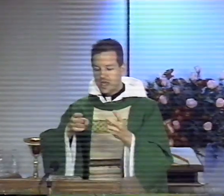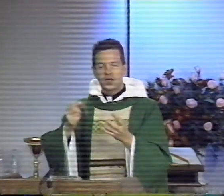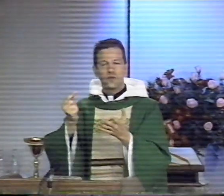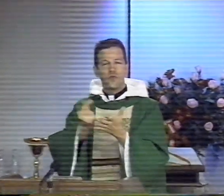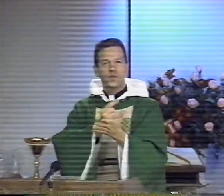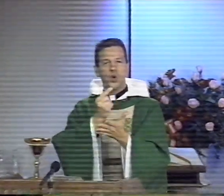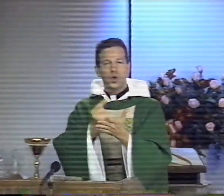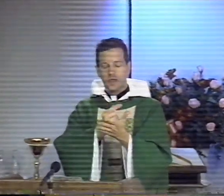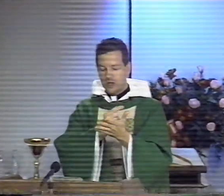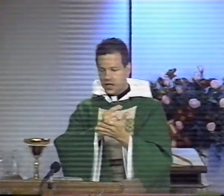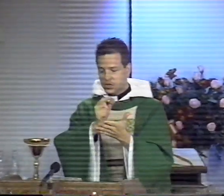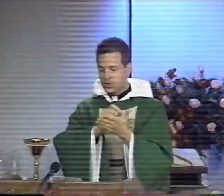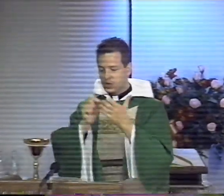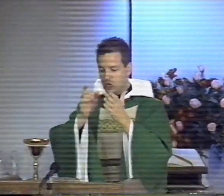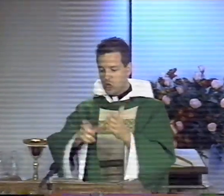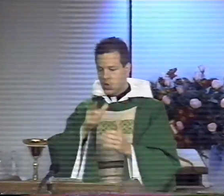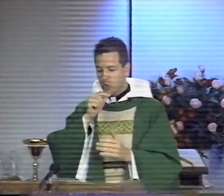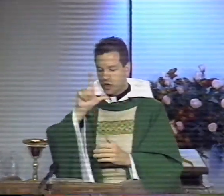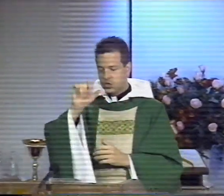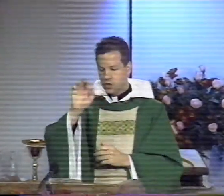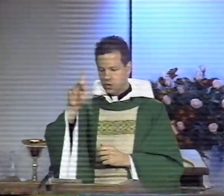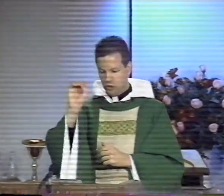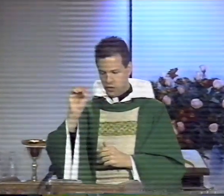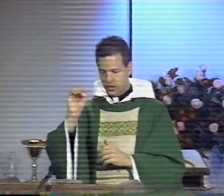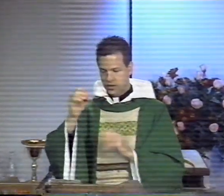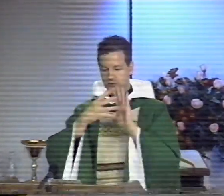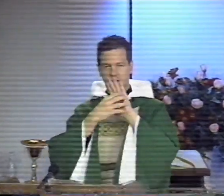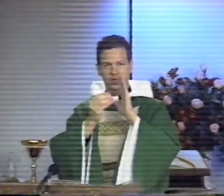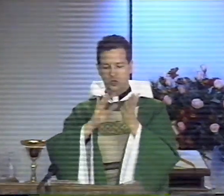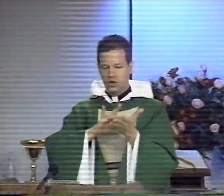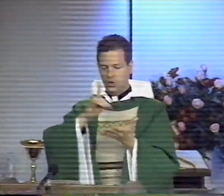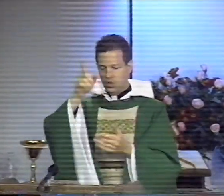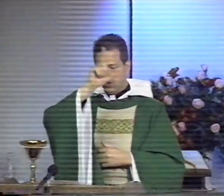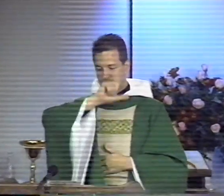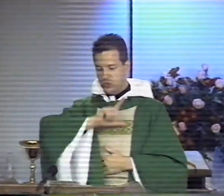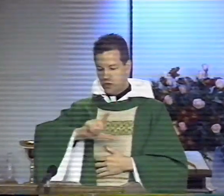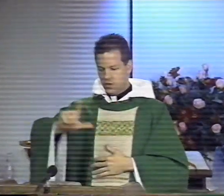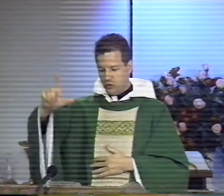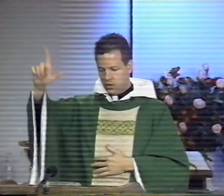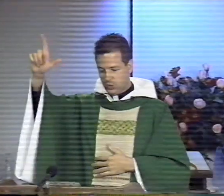Taking from the Holy Gospel according to Luke. Glory to you, O Lord.